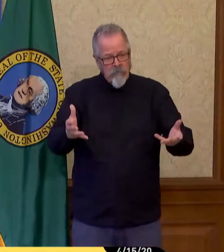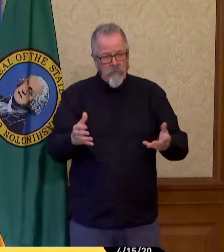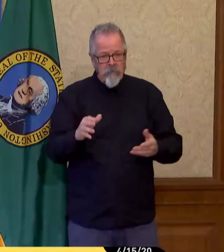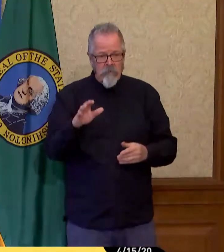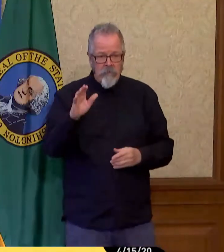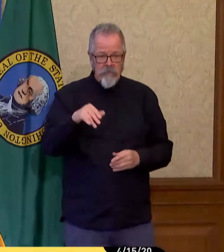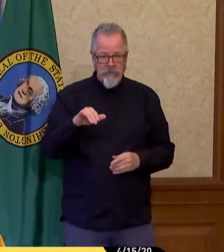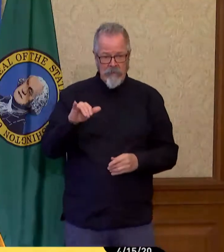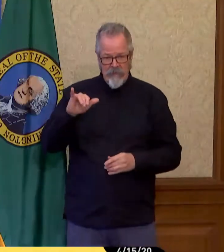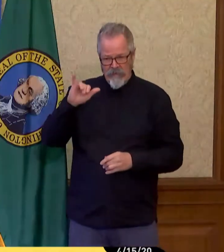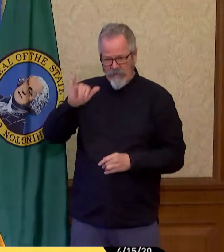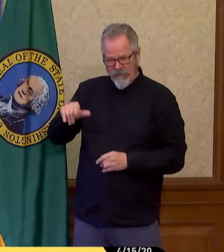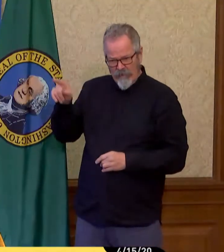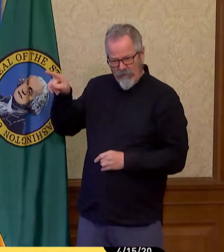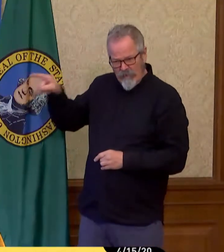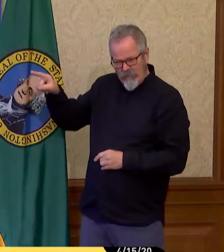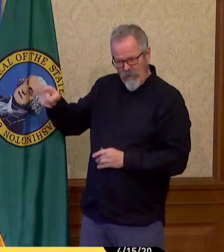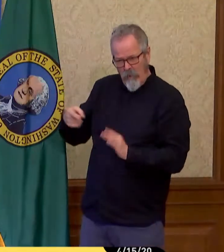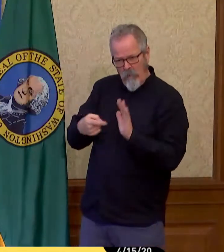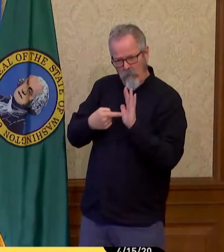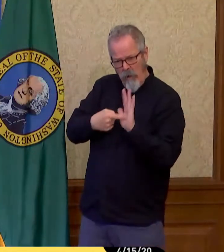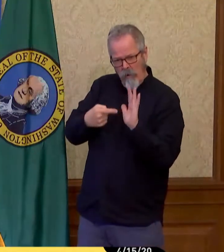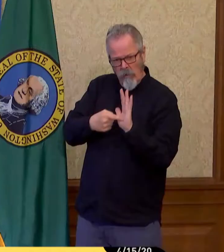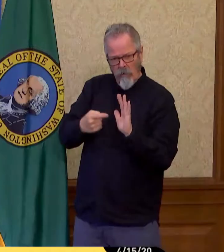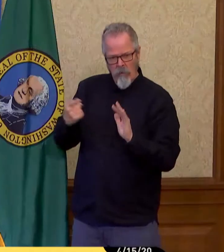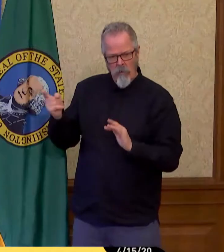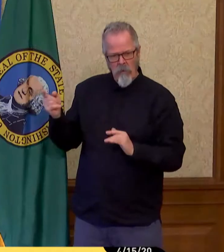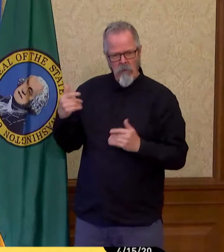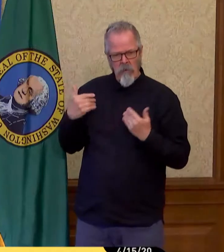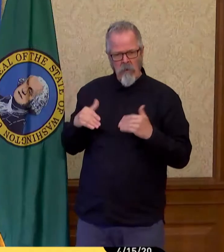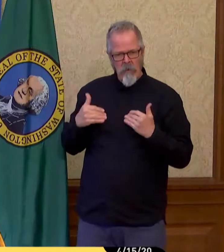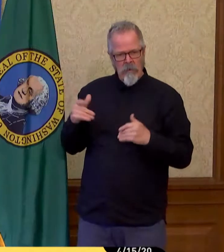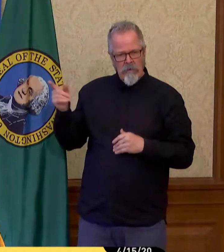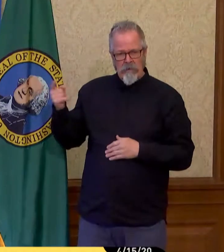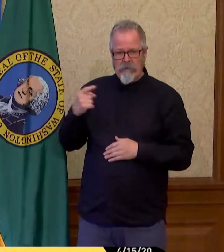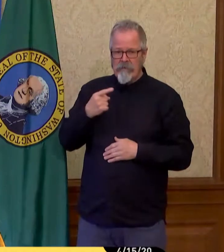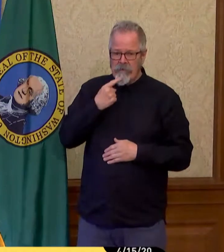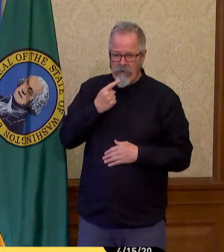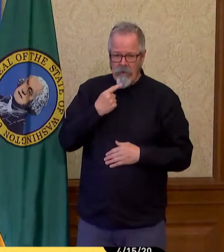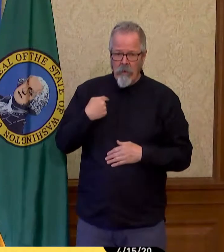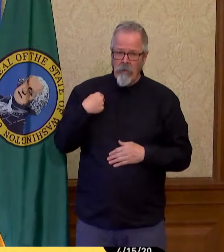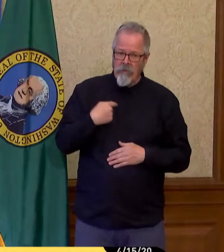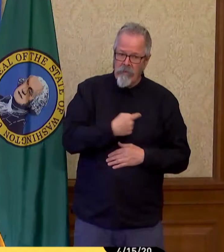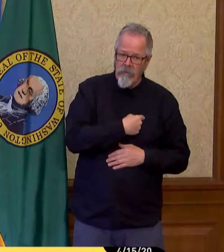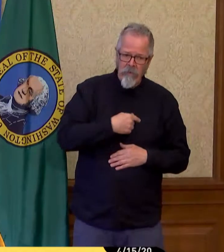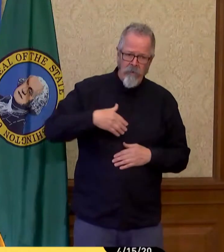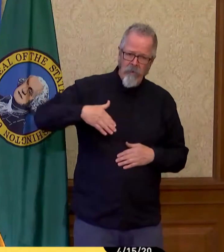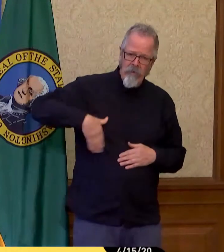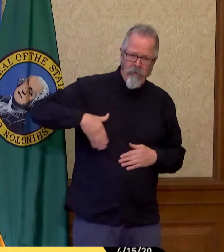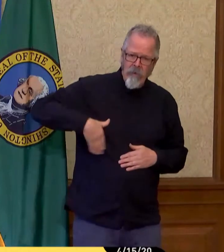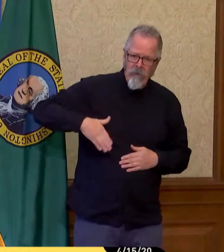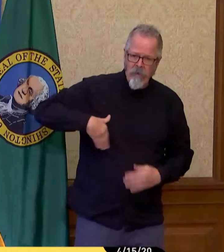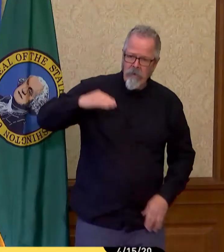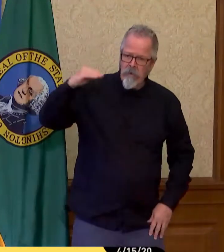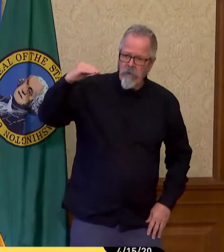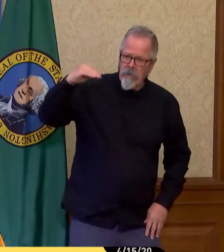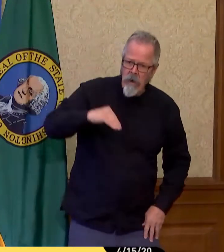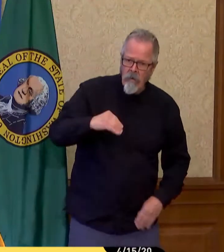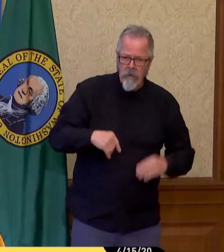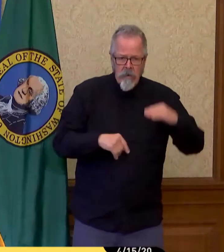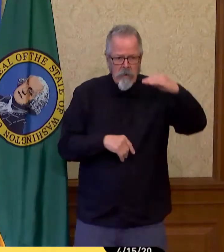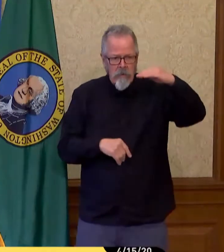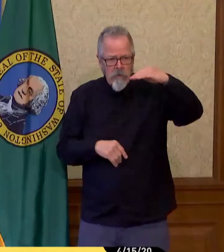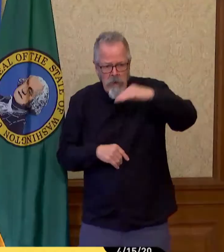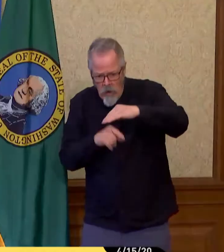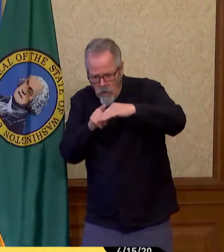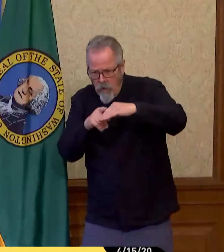that this rate is not going down at the moment. It's plateaued. It's level. And that's not as good as